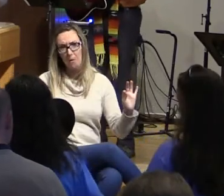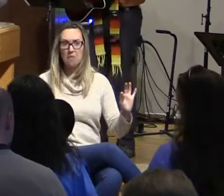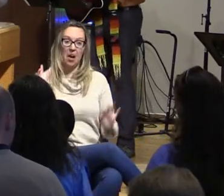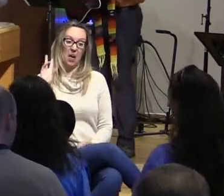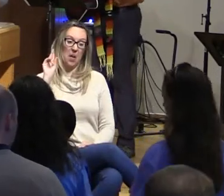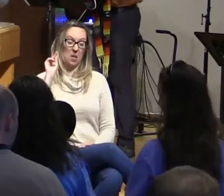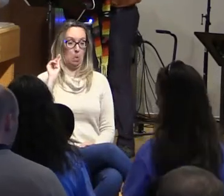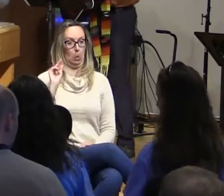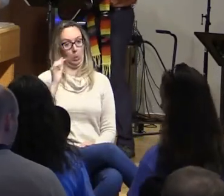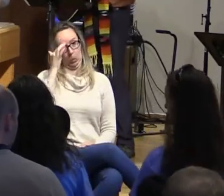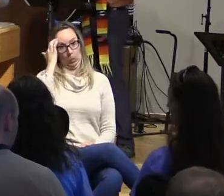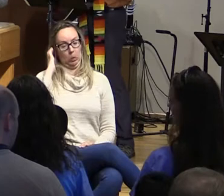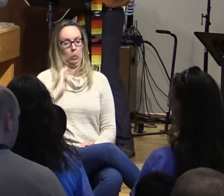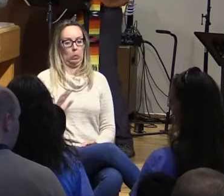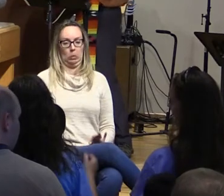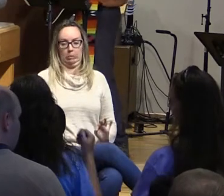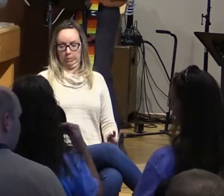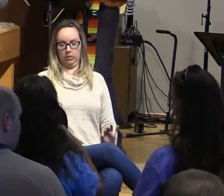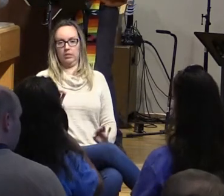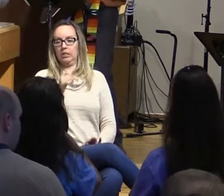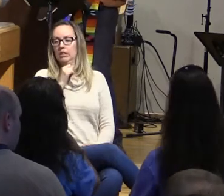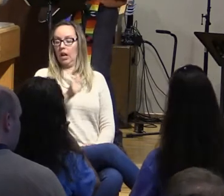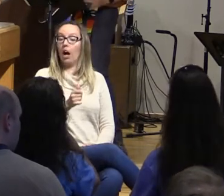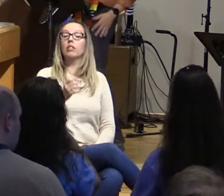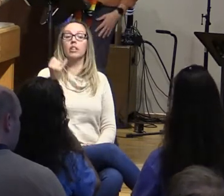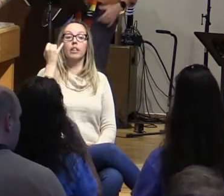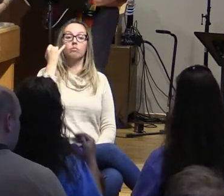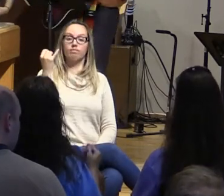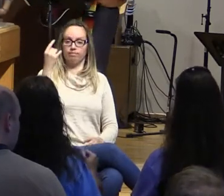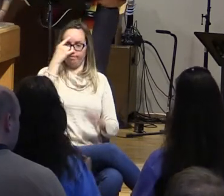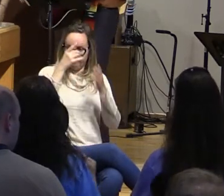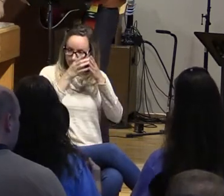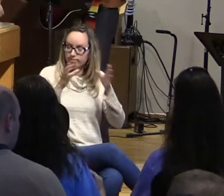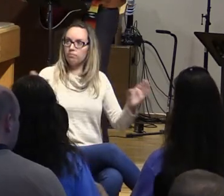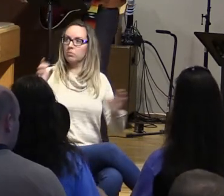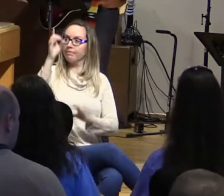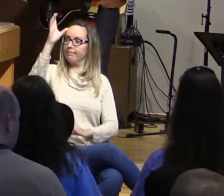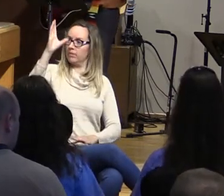from that. But if we are open to God's leading, He will make it beautiful.